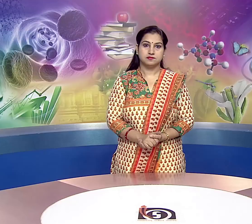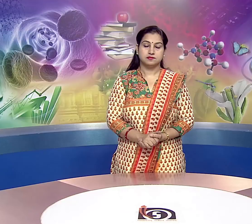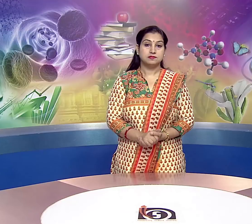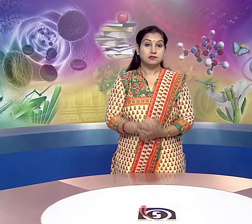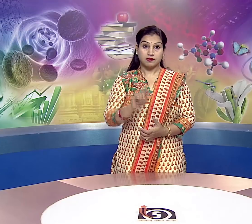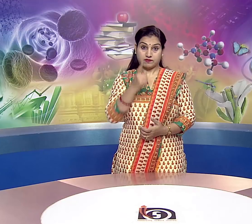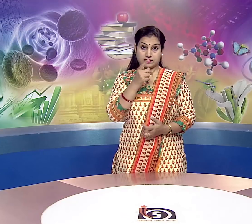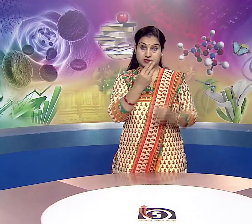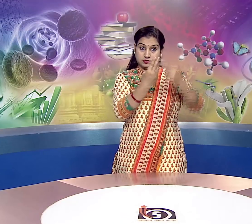In the first part,